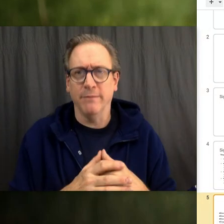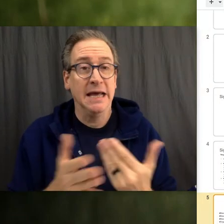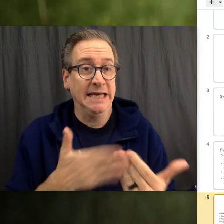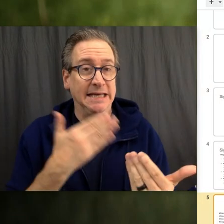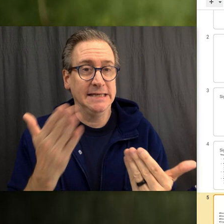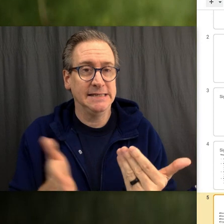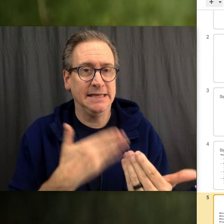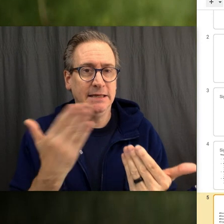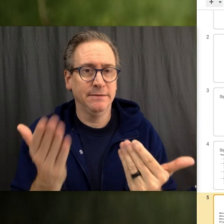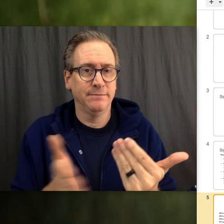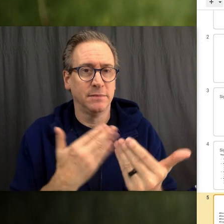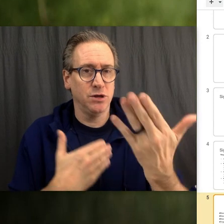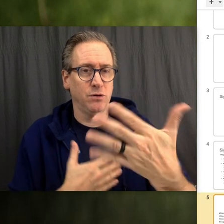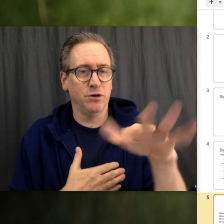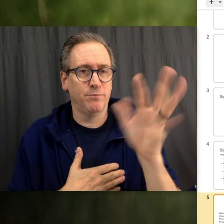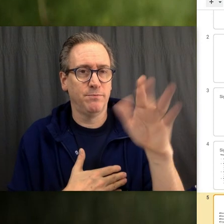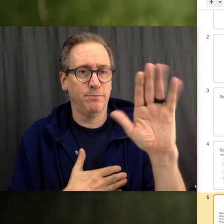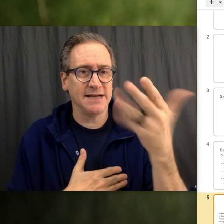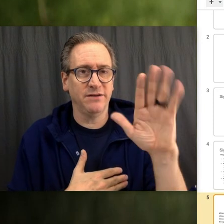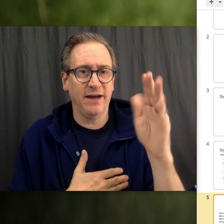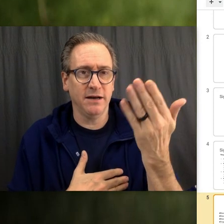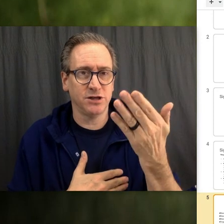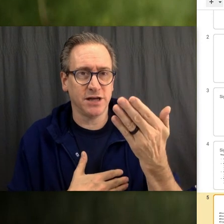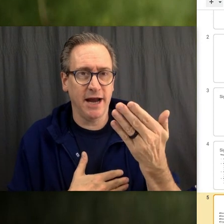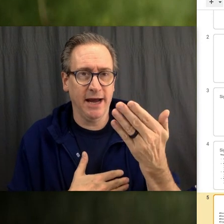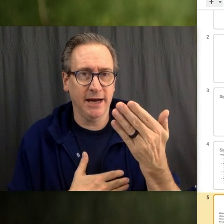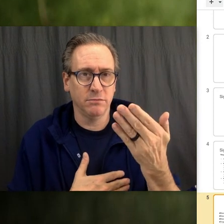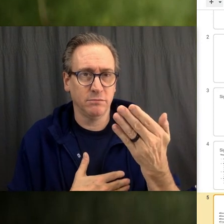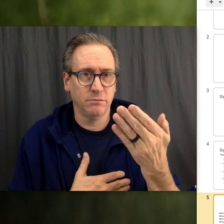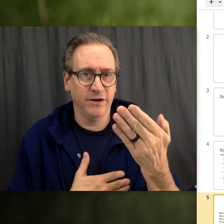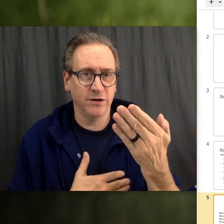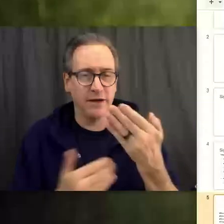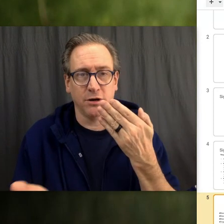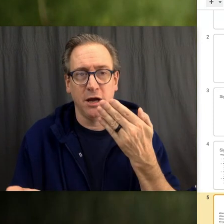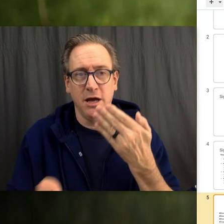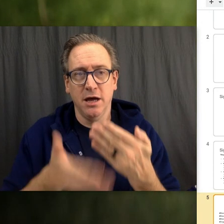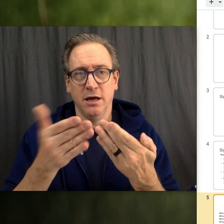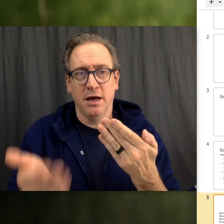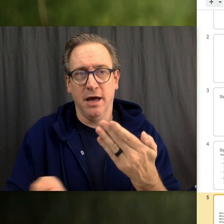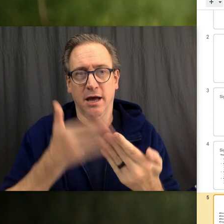Okay, easy. So your passive hand is just kind of hanging out, fingers together,